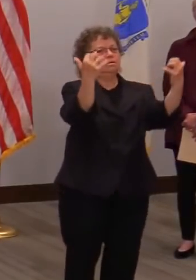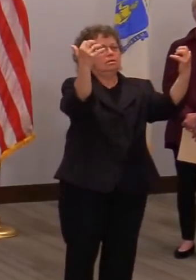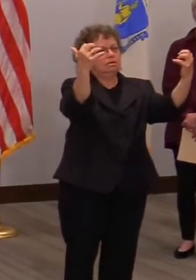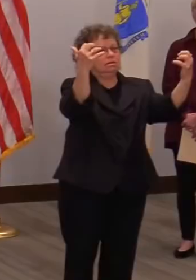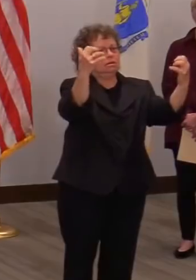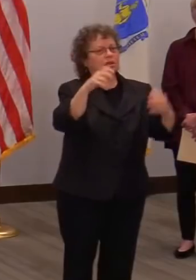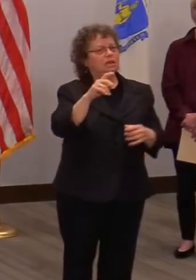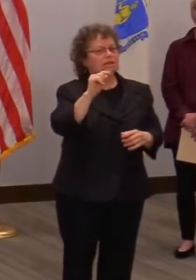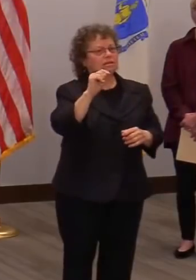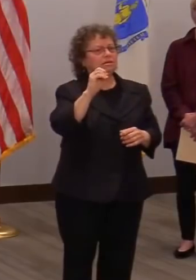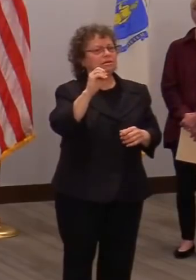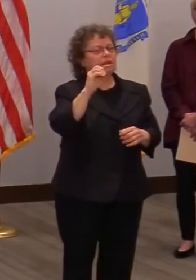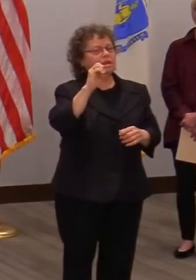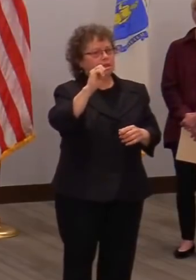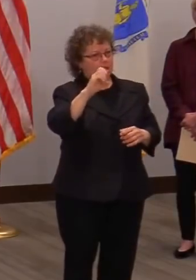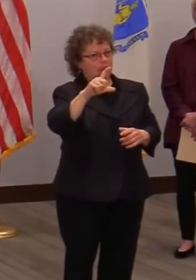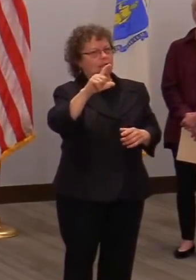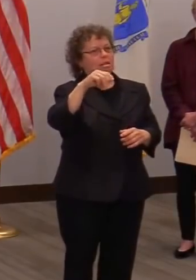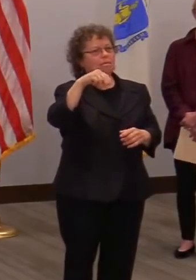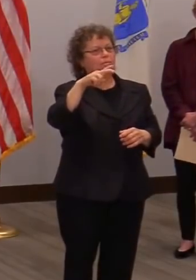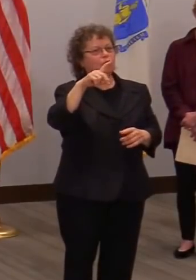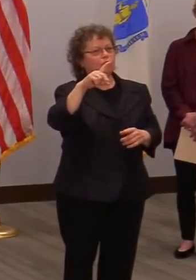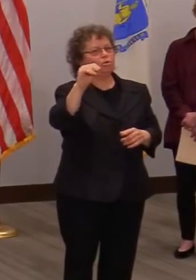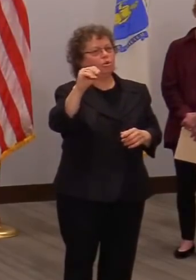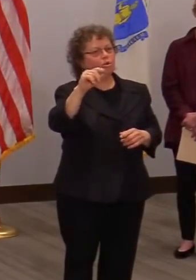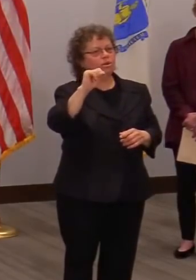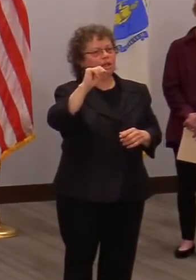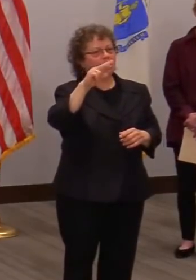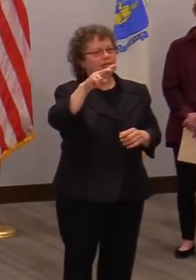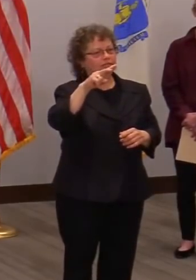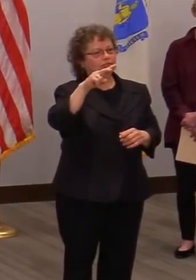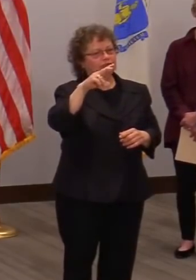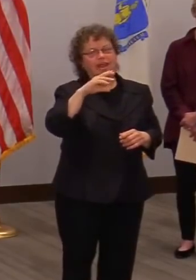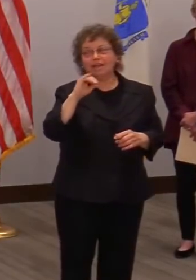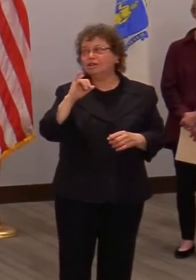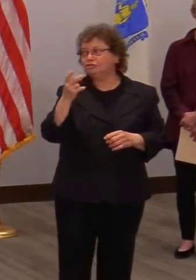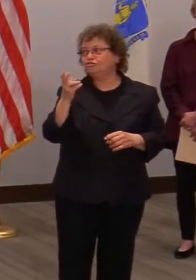Telemundo, Univision, and Jonathan Hall, who always needs to practice his Spanish. So,